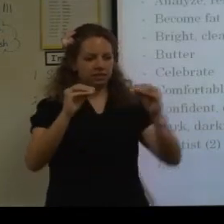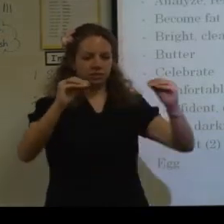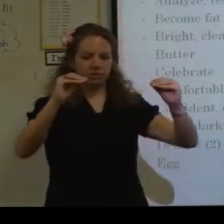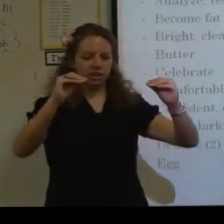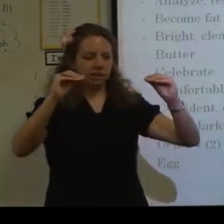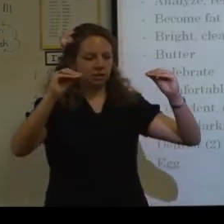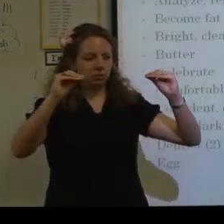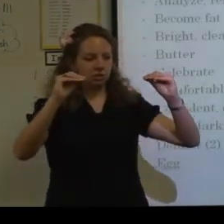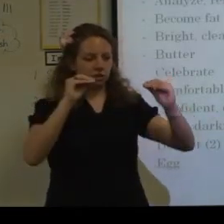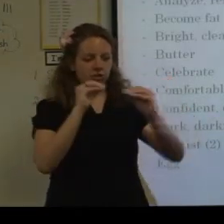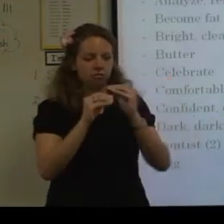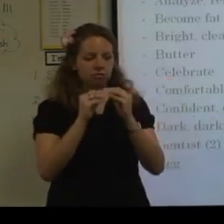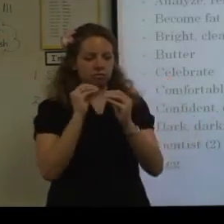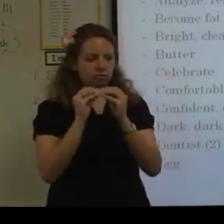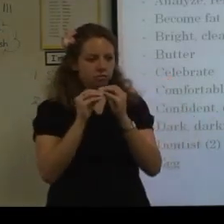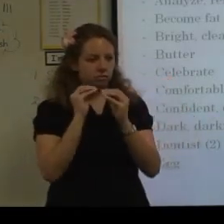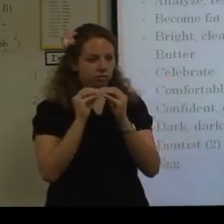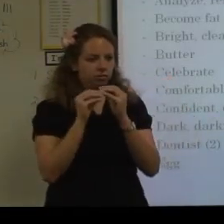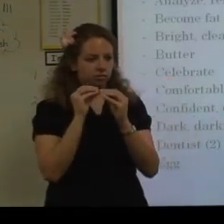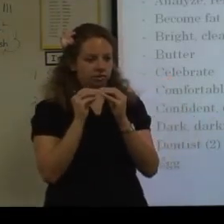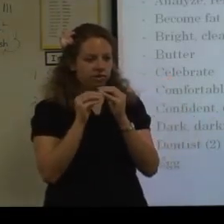So it's kind of like squished O's, just like that.